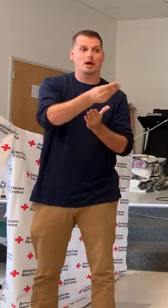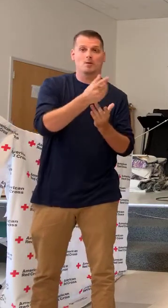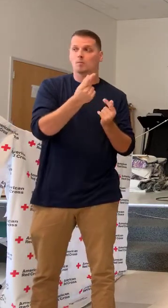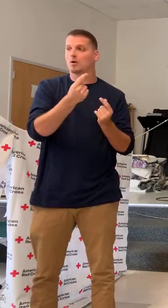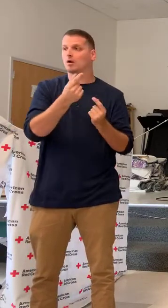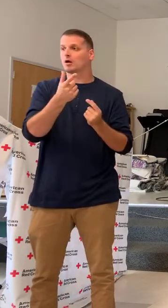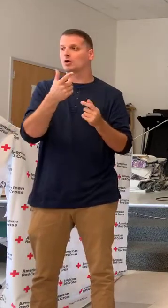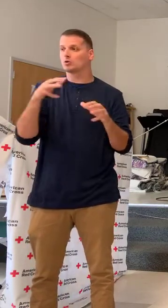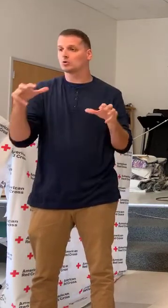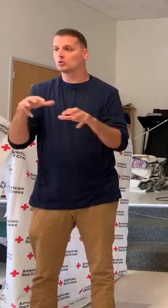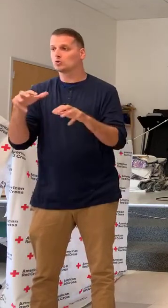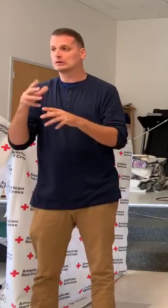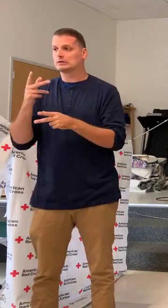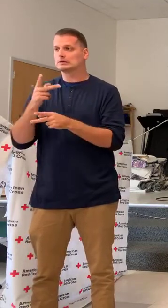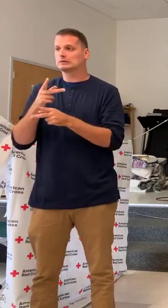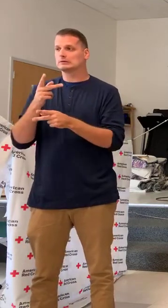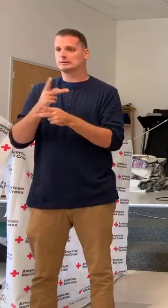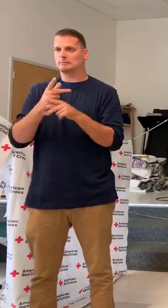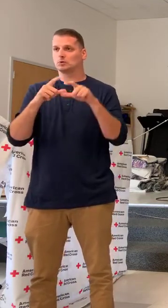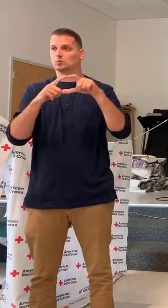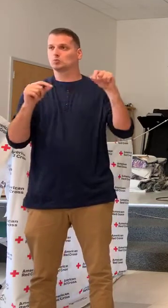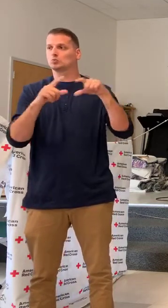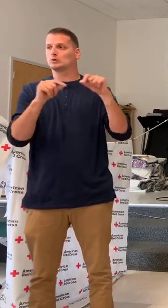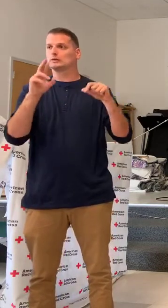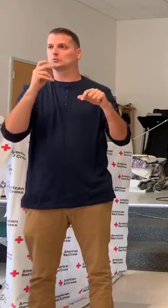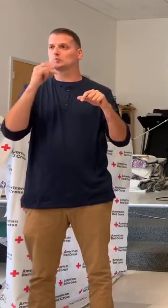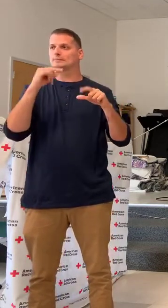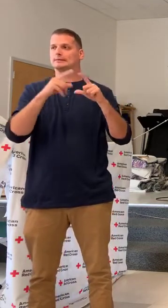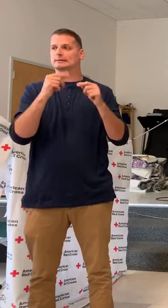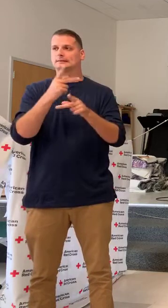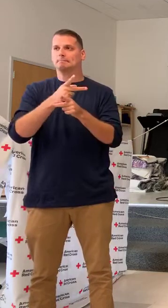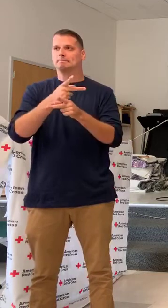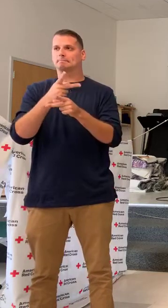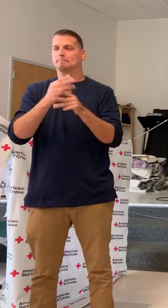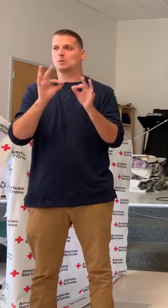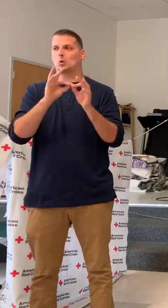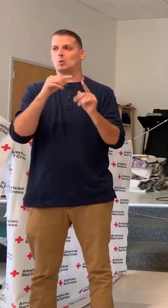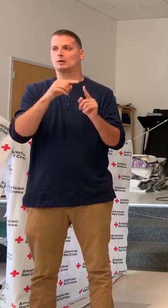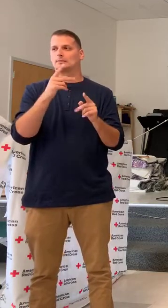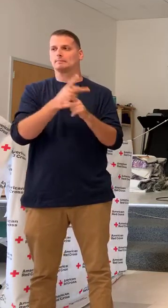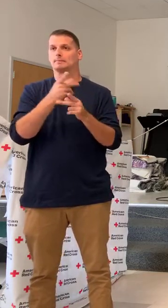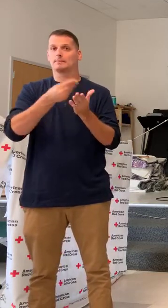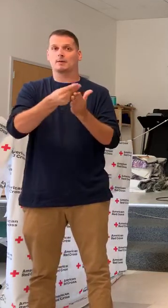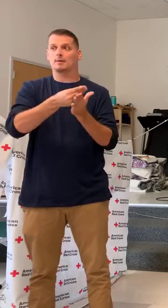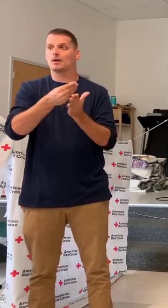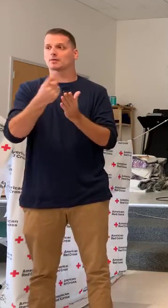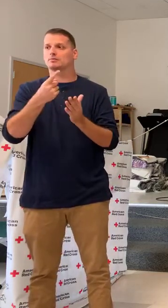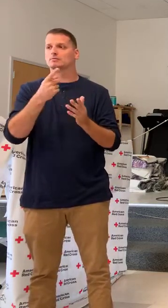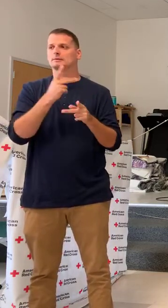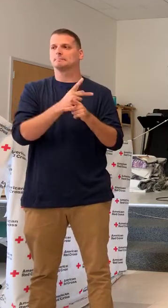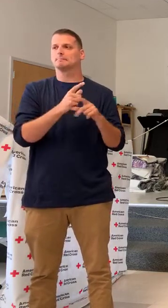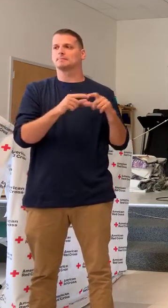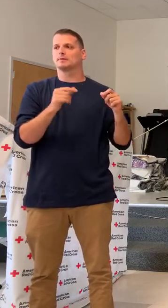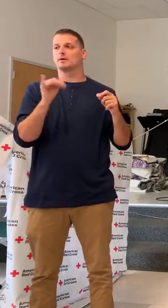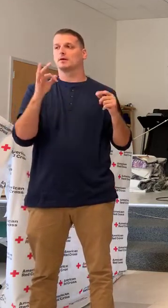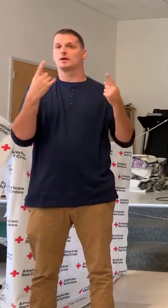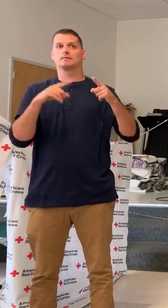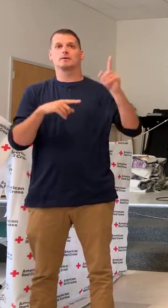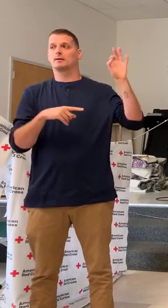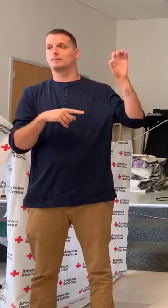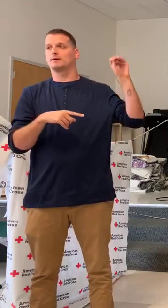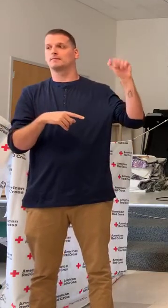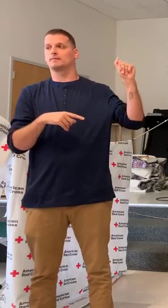receipts, okay? And then if FEMA comes in and it's gonna help you rebuild, generally it's been up to